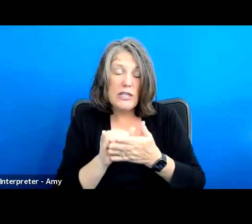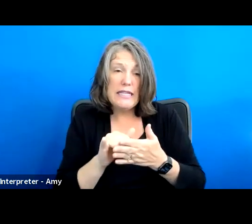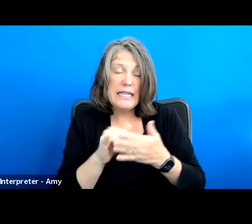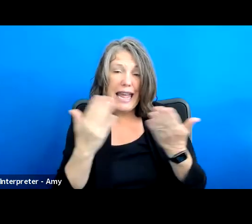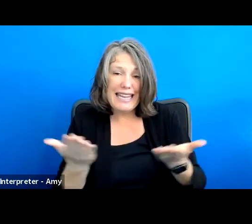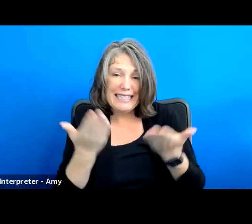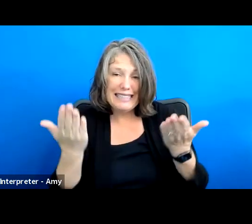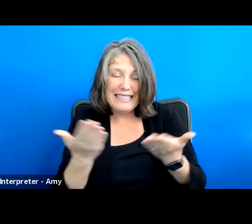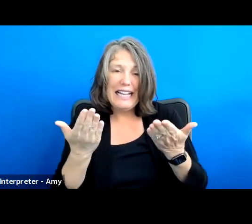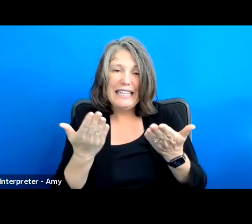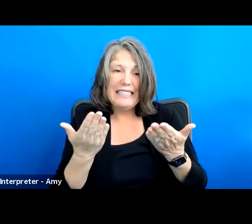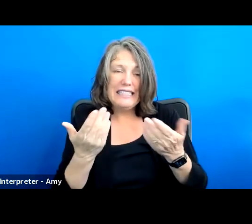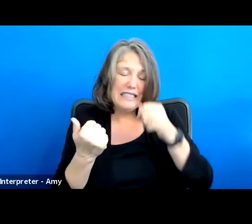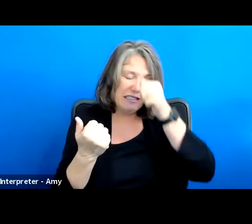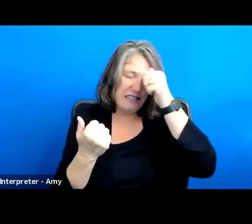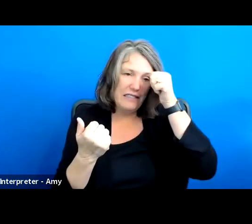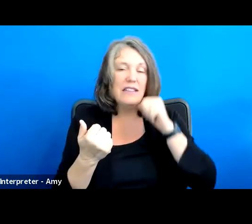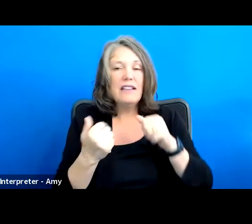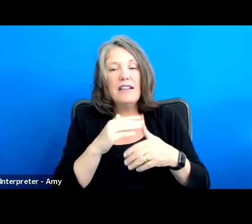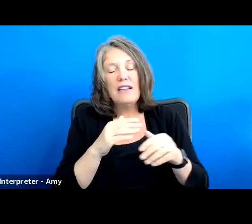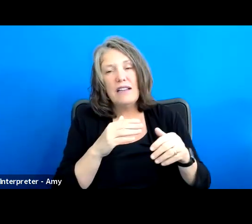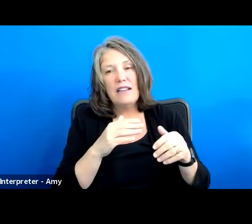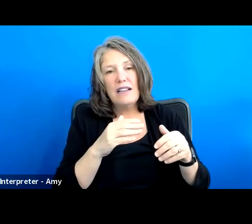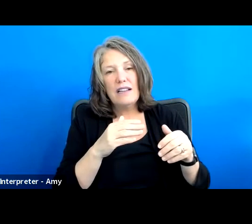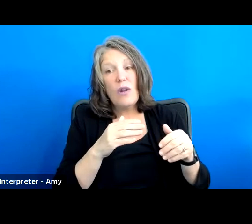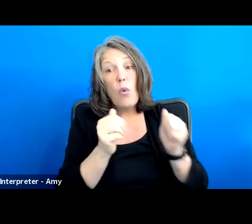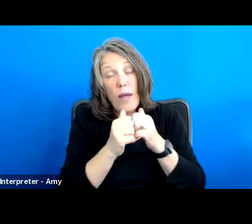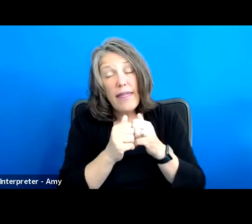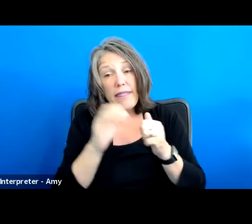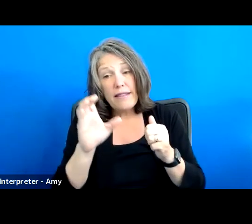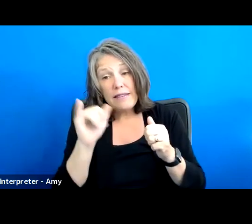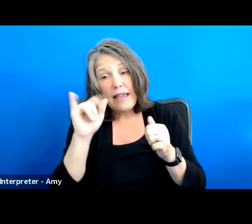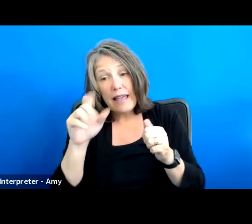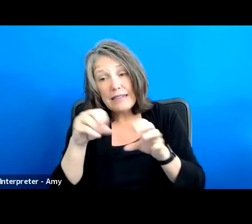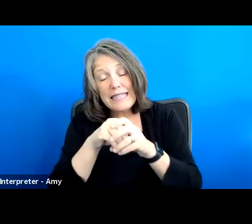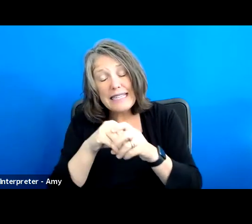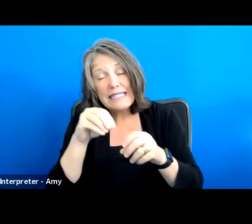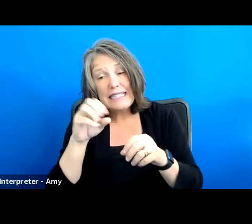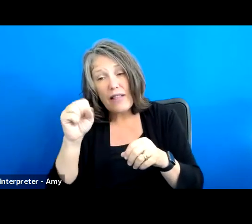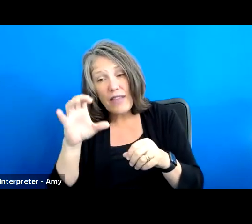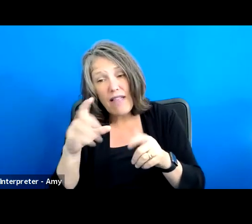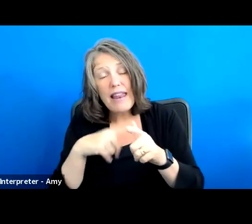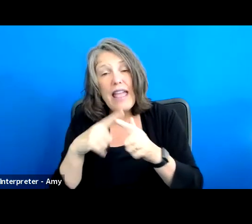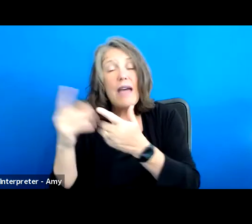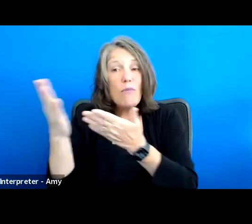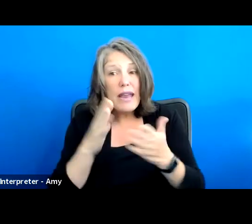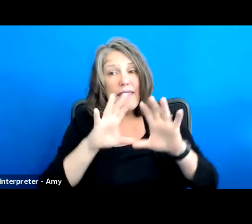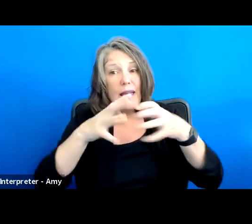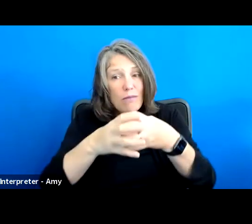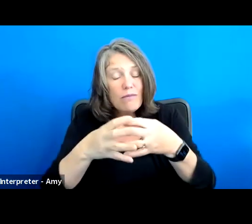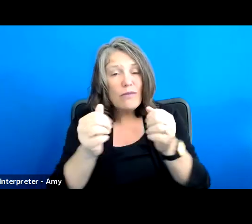exist alongside the Centers for Independent Living that we have in South Carolina, and bringing them together